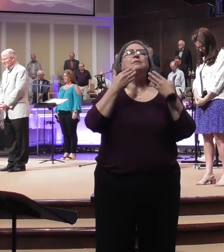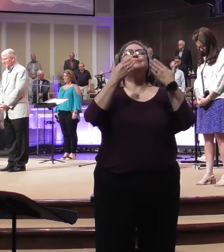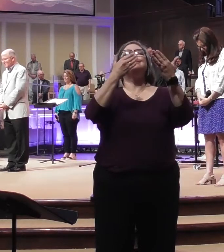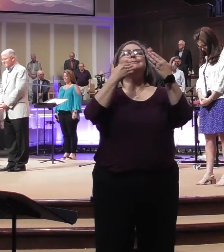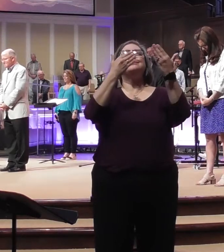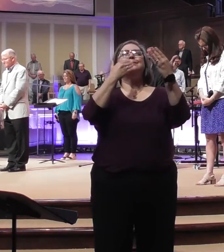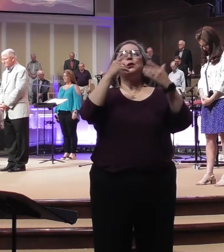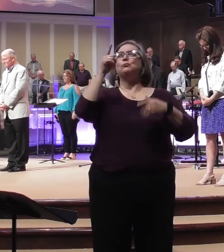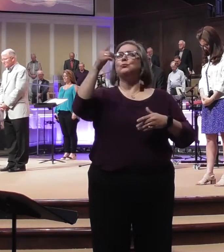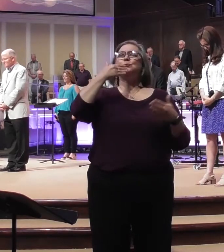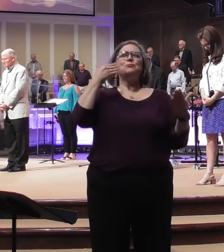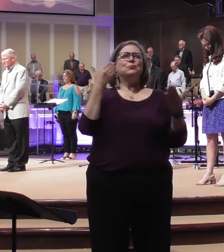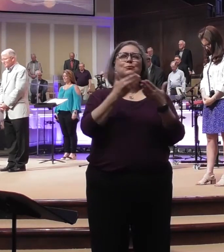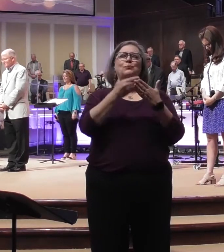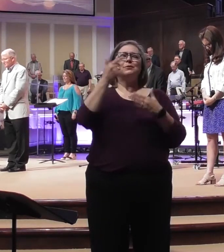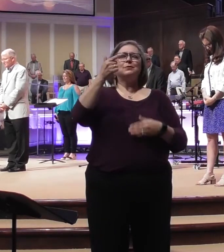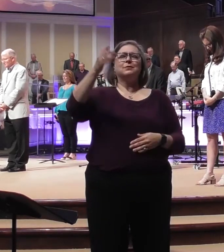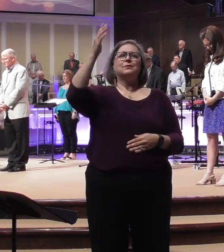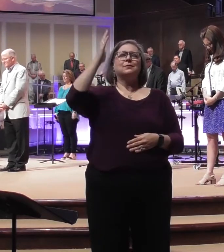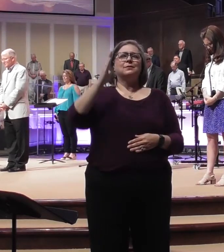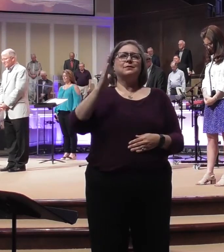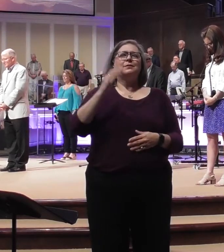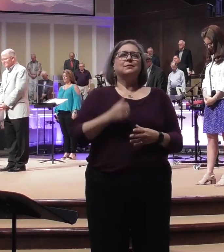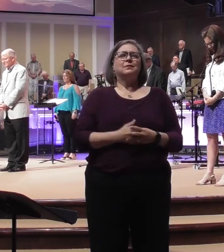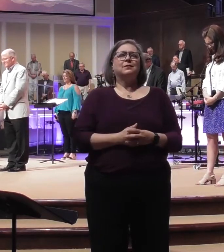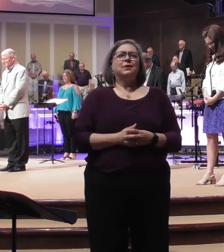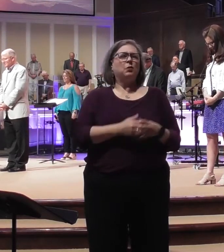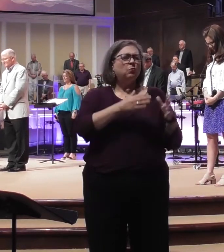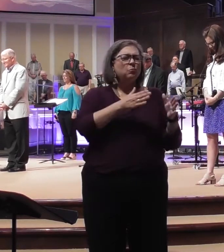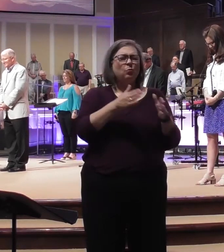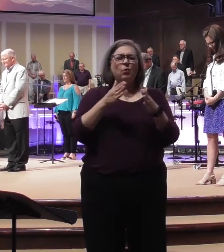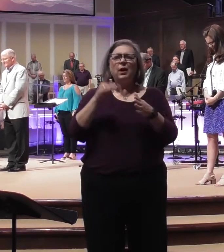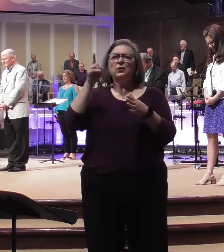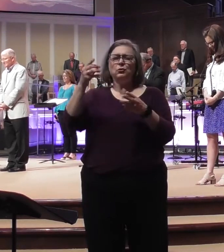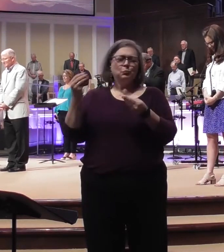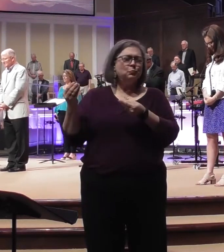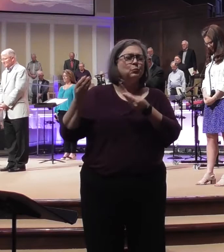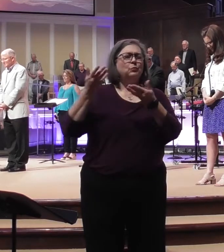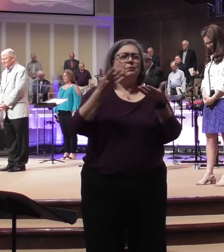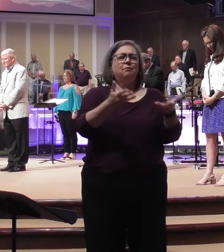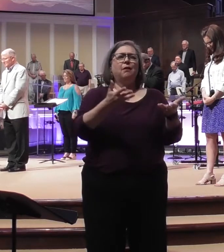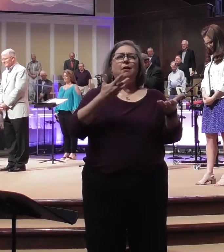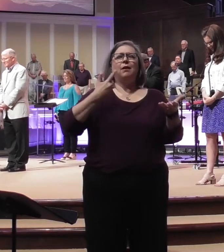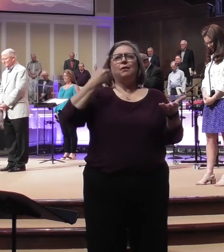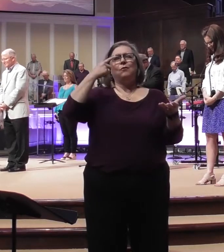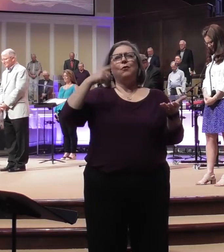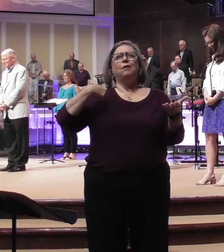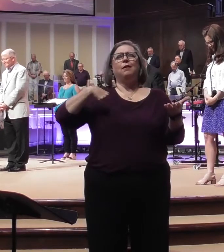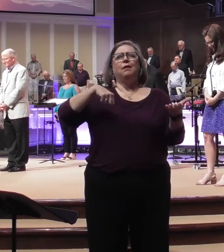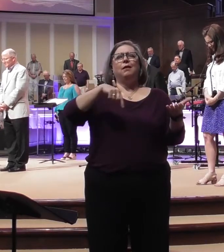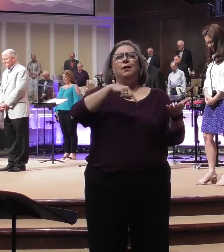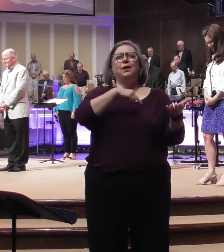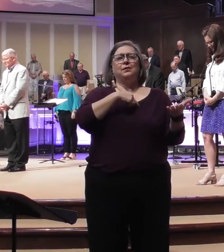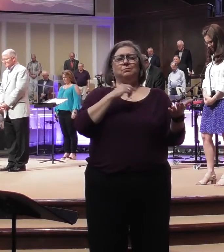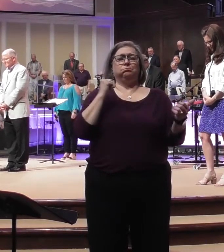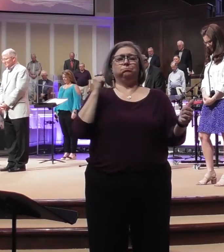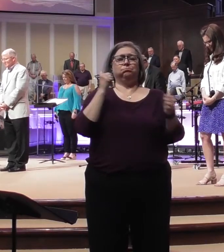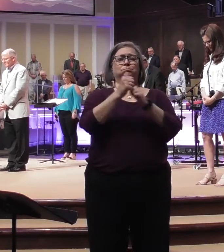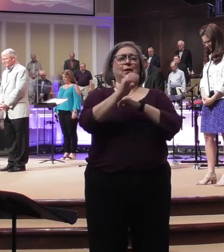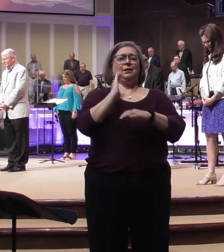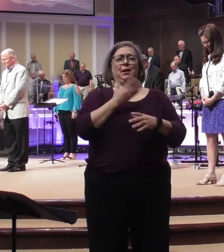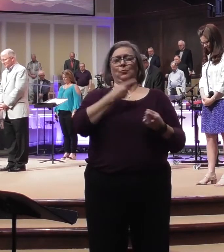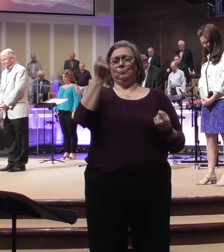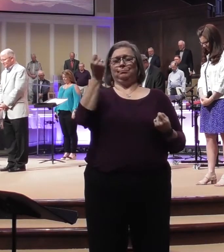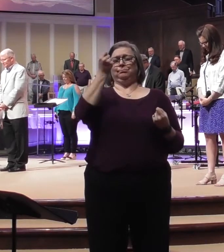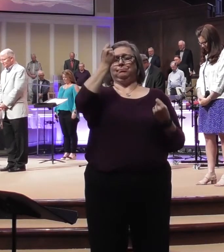You're a good God, and the ways in which you provide for us simply go beyond what we can